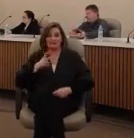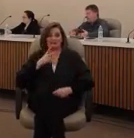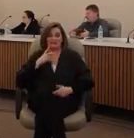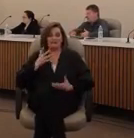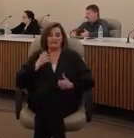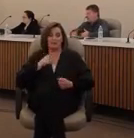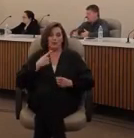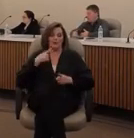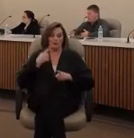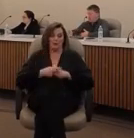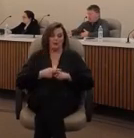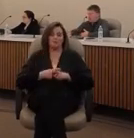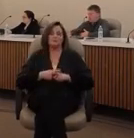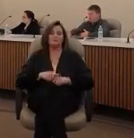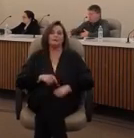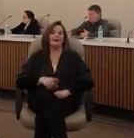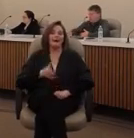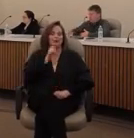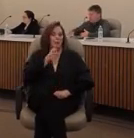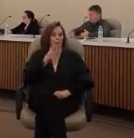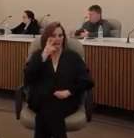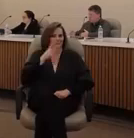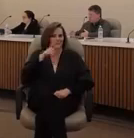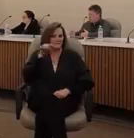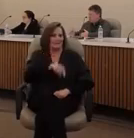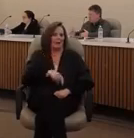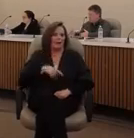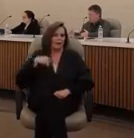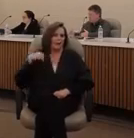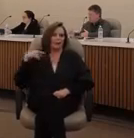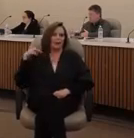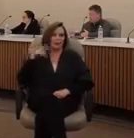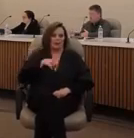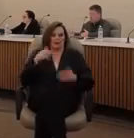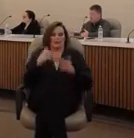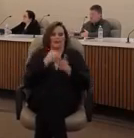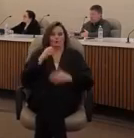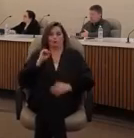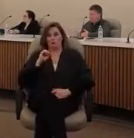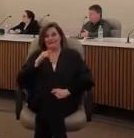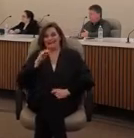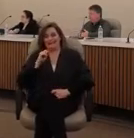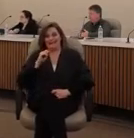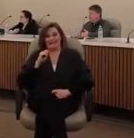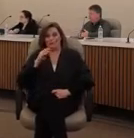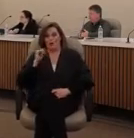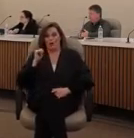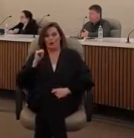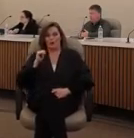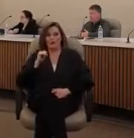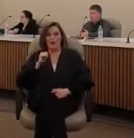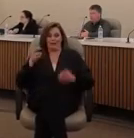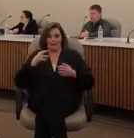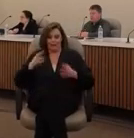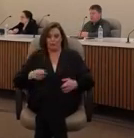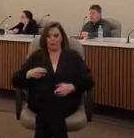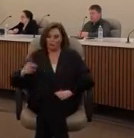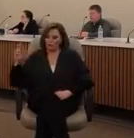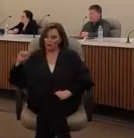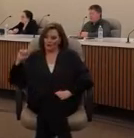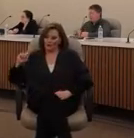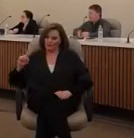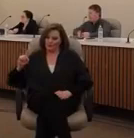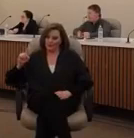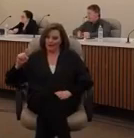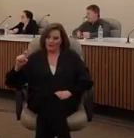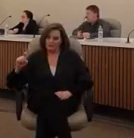and then come down. I wouldn't want to see them walk down the new sidewalk and then cross in the middle of the intersection, because East River Road